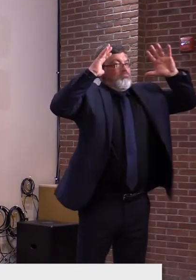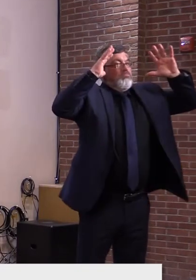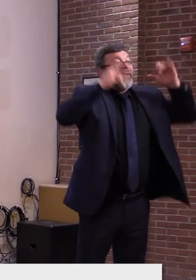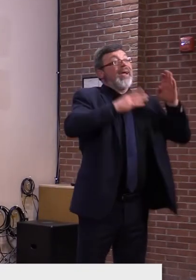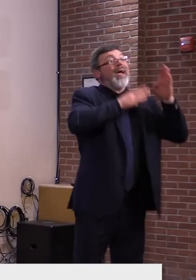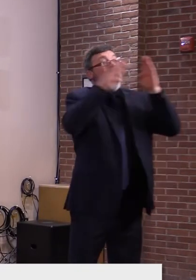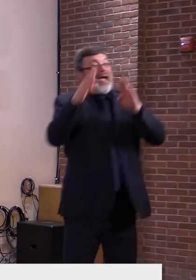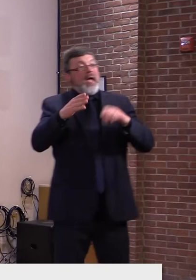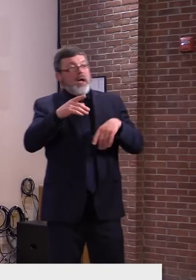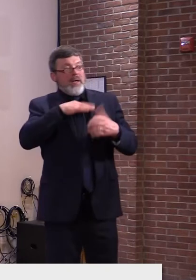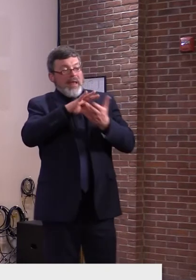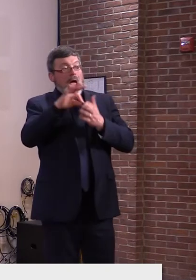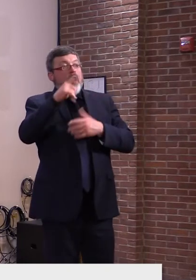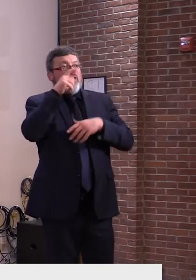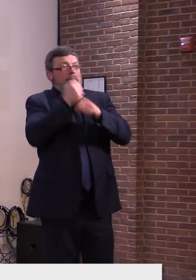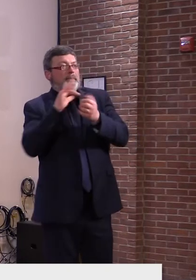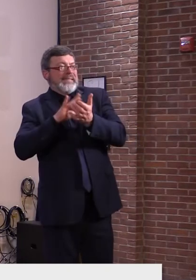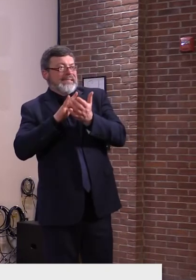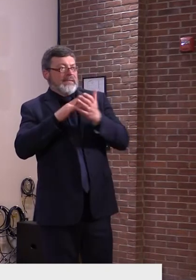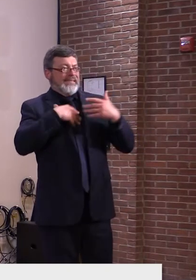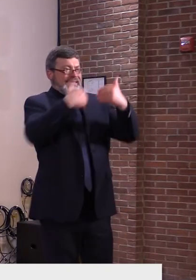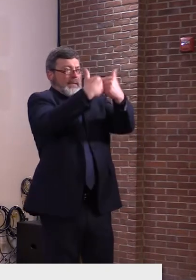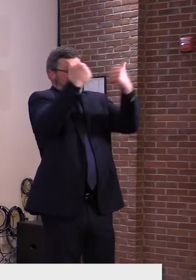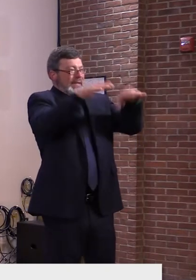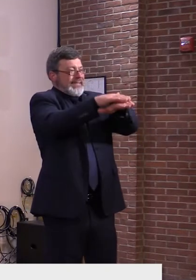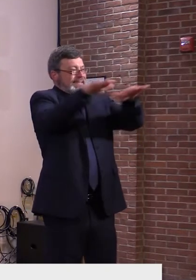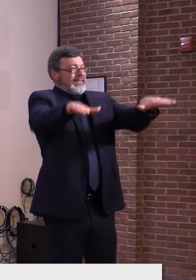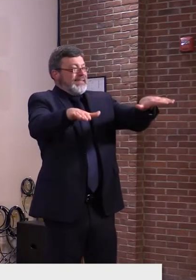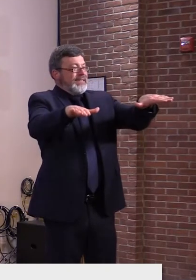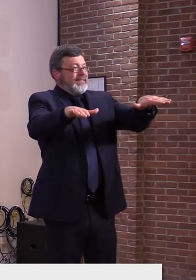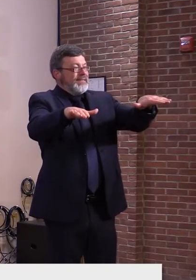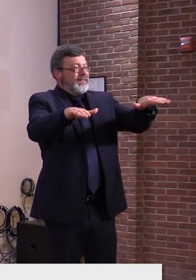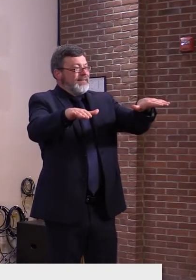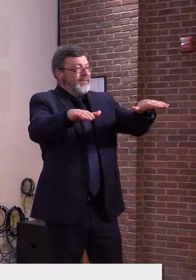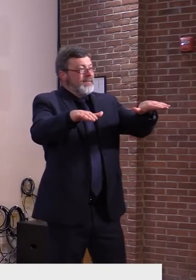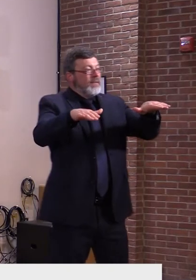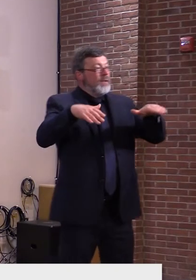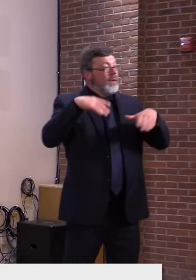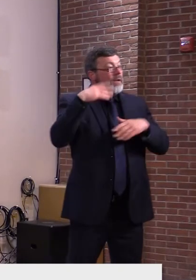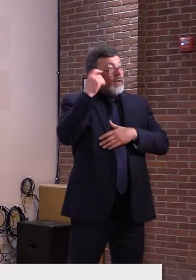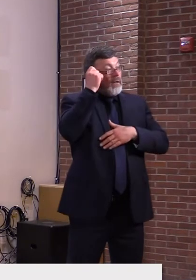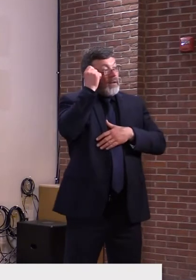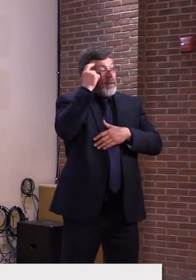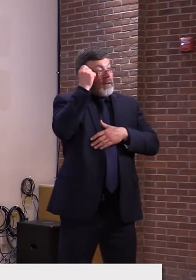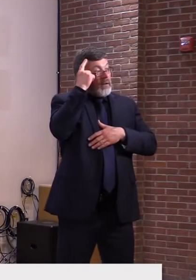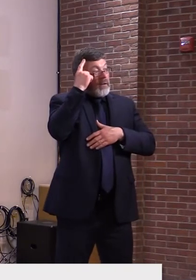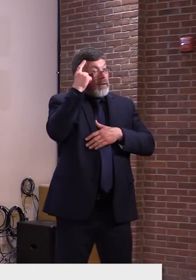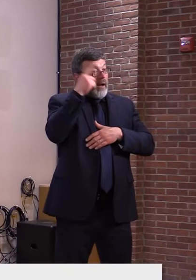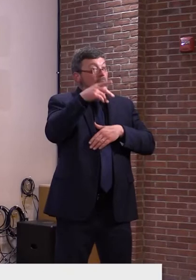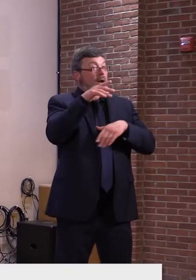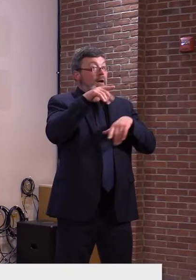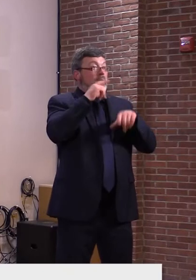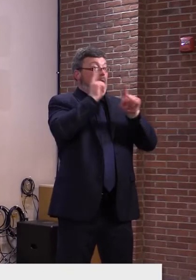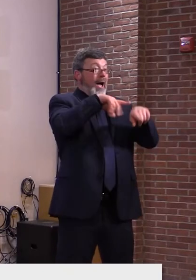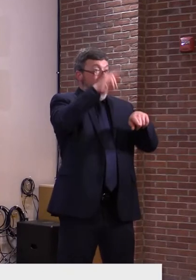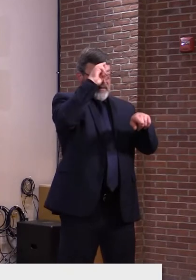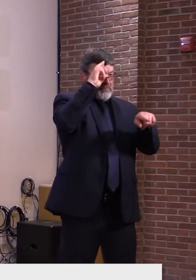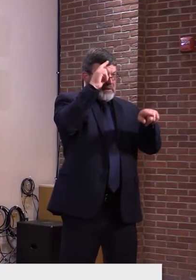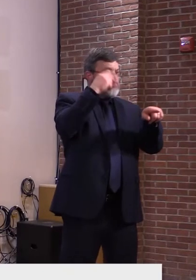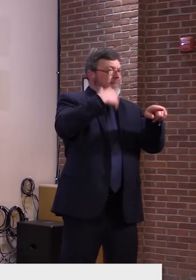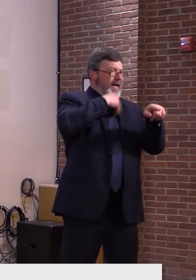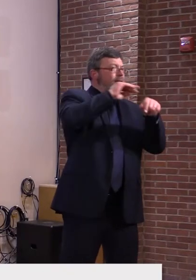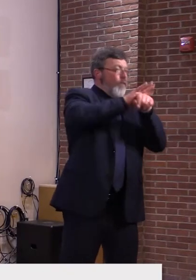COVID when they get there. So that's about a 50% rate. So if you take, for instance, if you want to